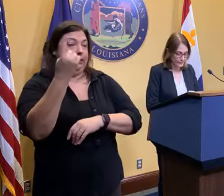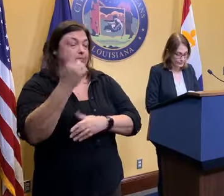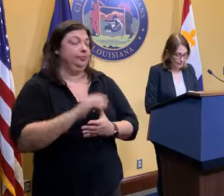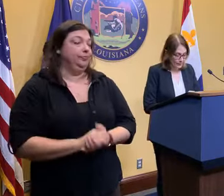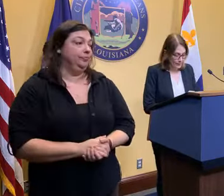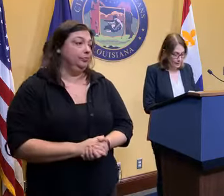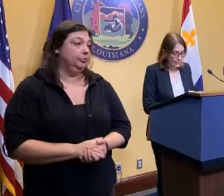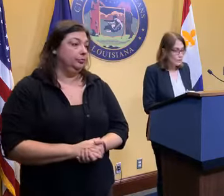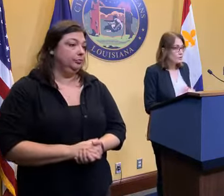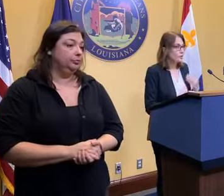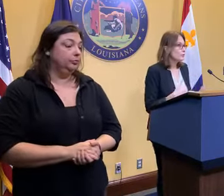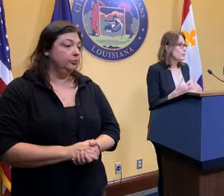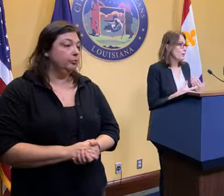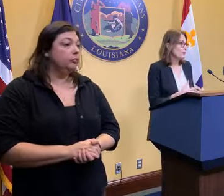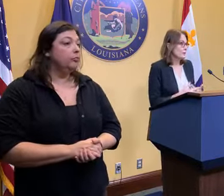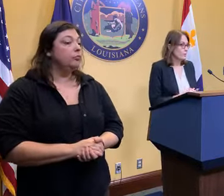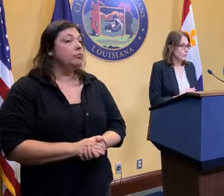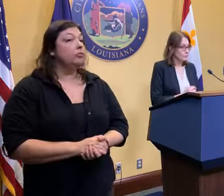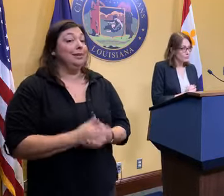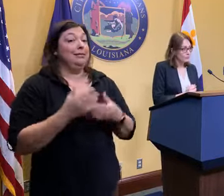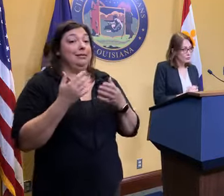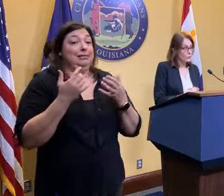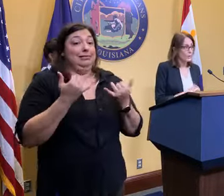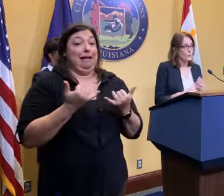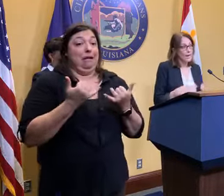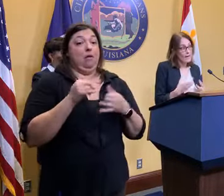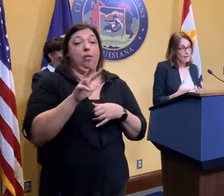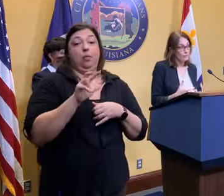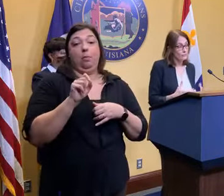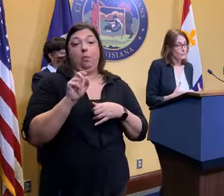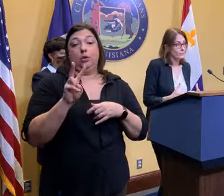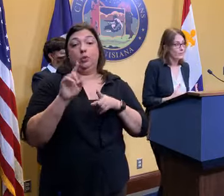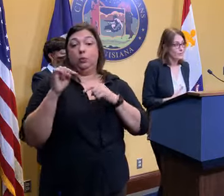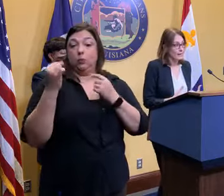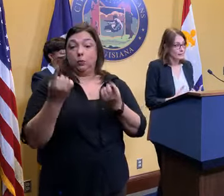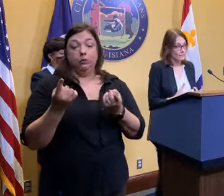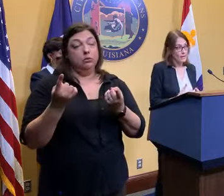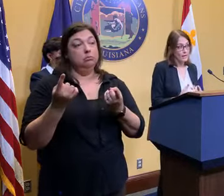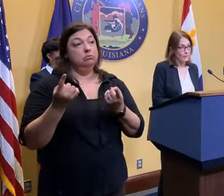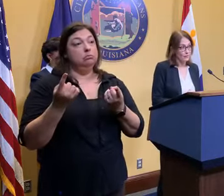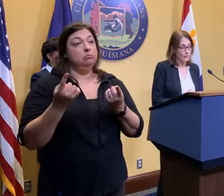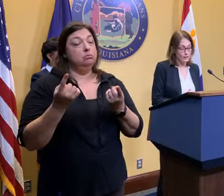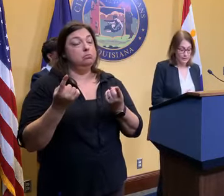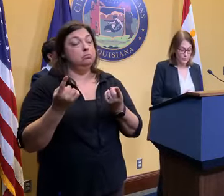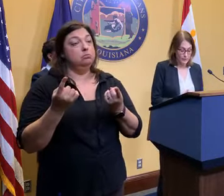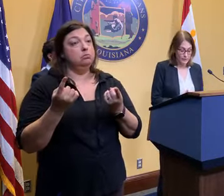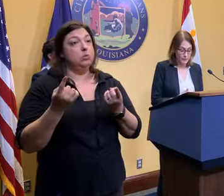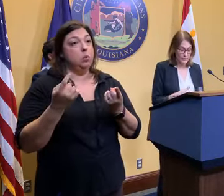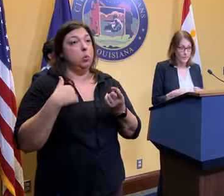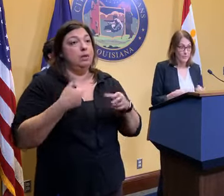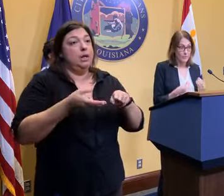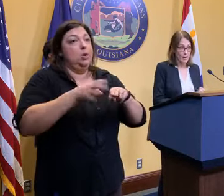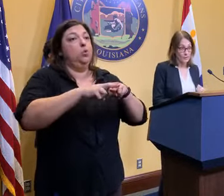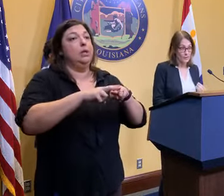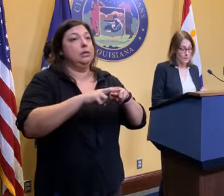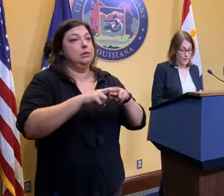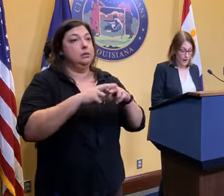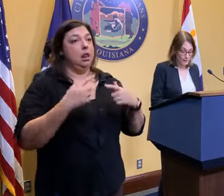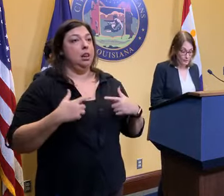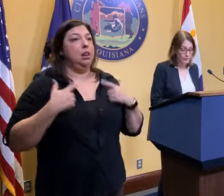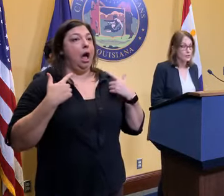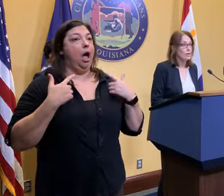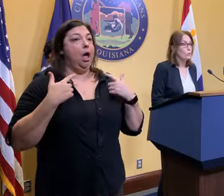okay? Since we've been in 3.2 and we have the capacity, we have increased some live